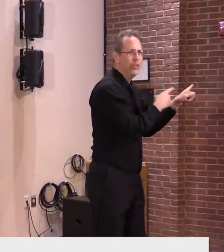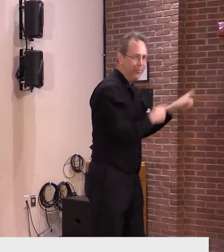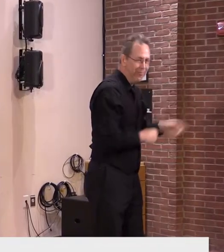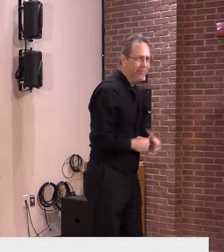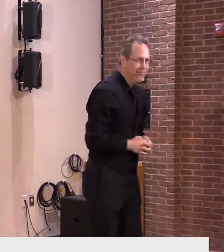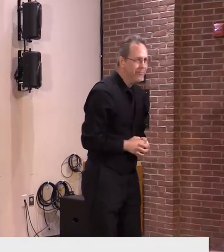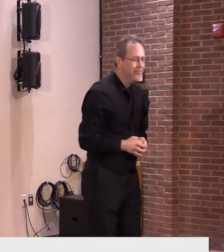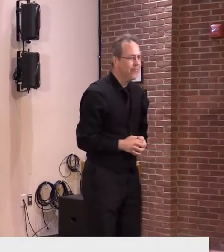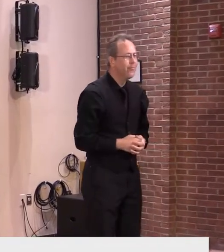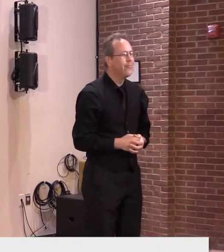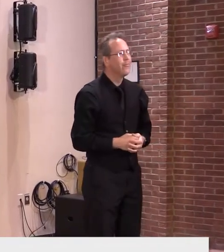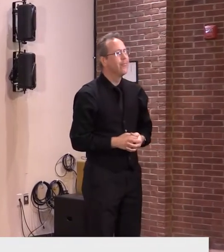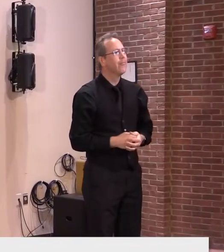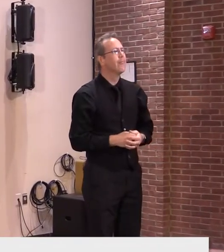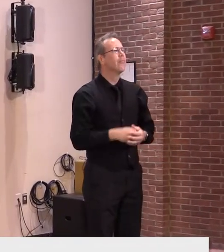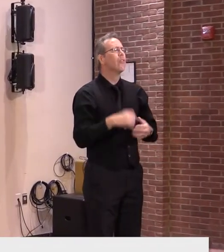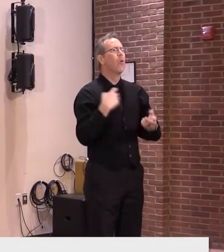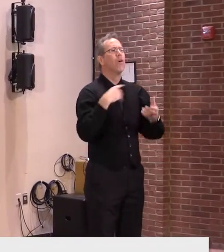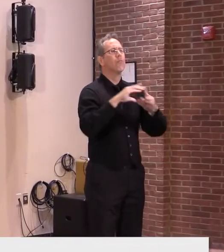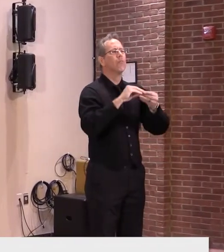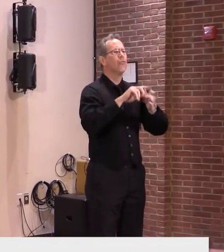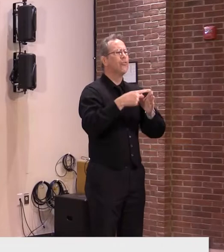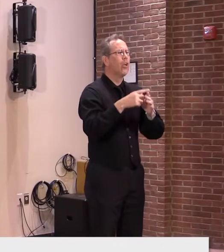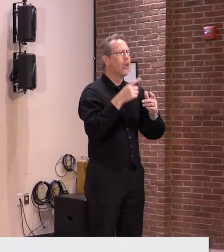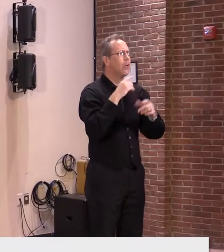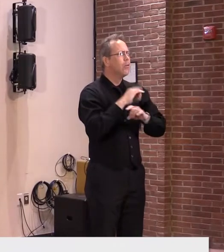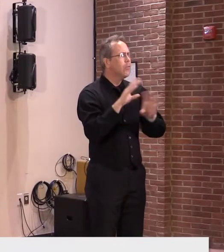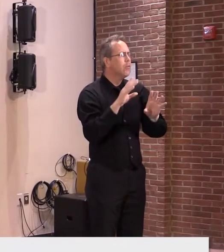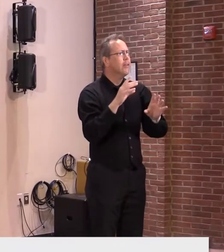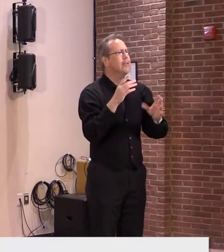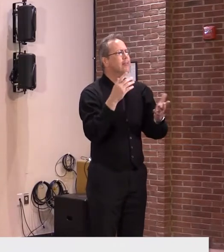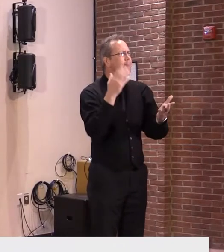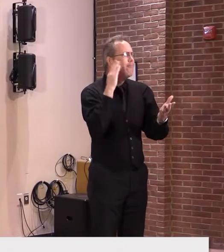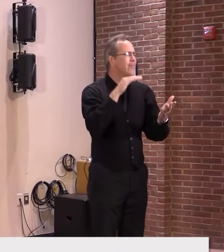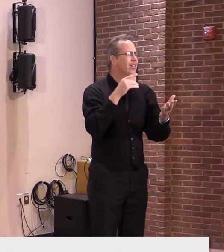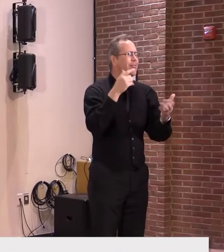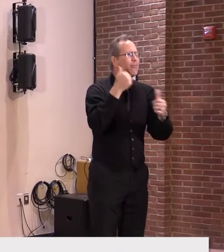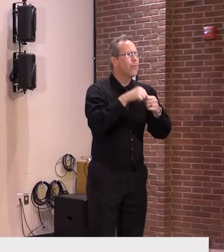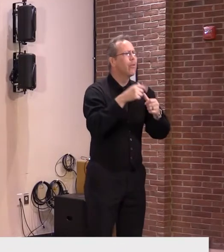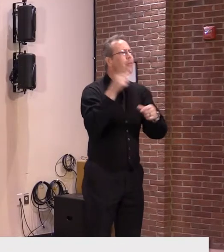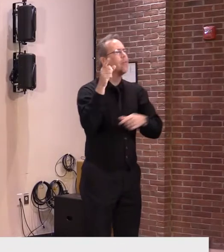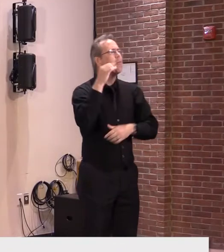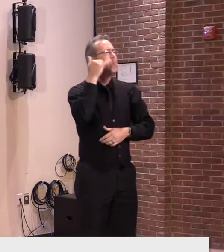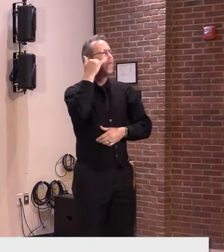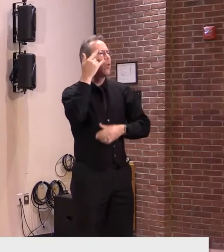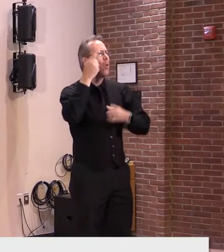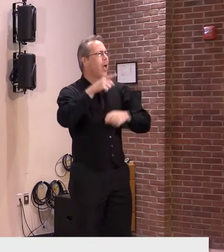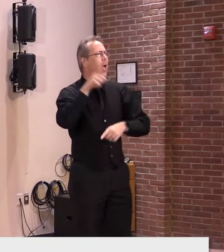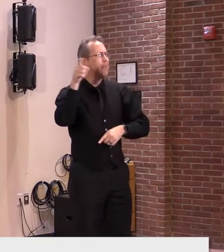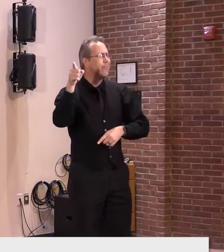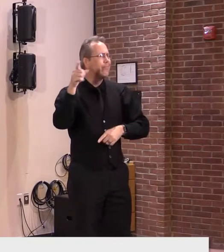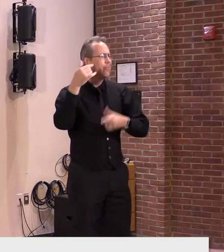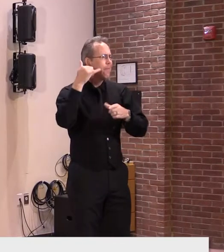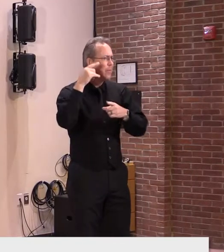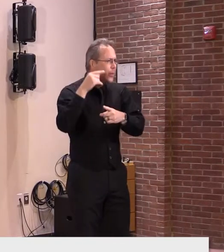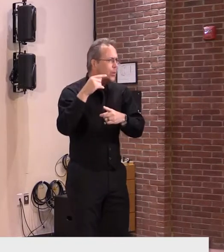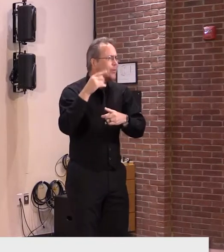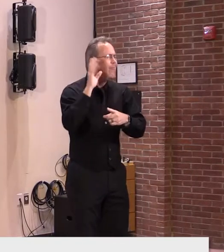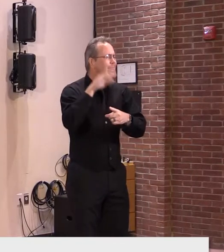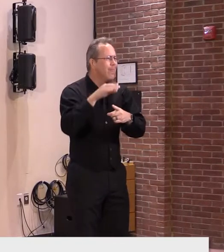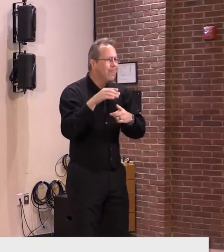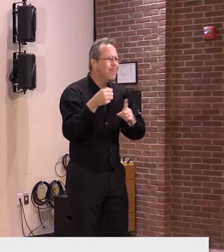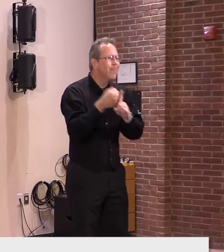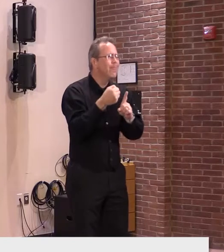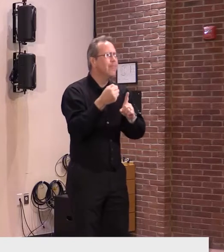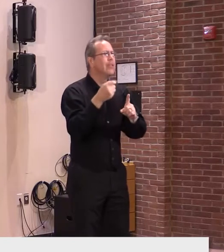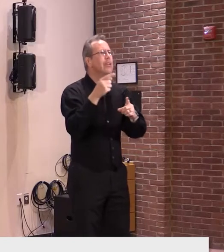the horrific act of domestic terrorism in Buffalo over the weekend. This is a stark reminder that